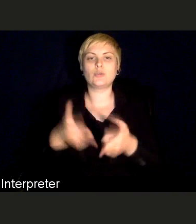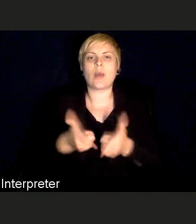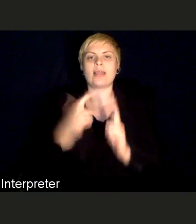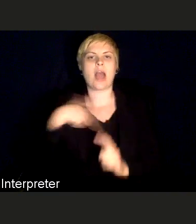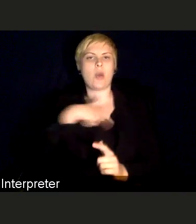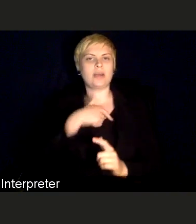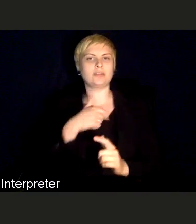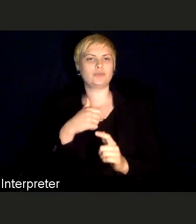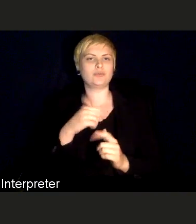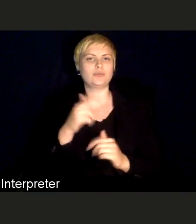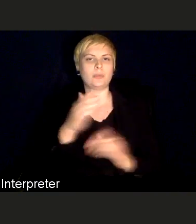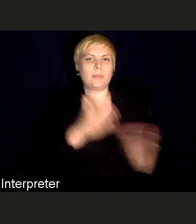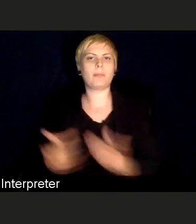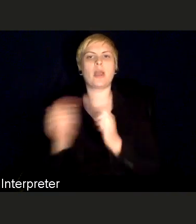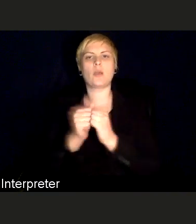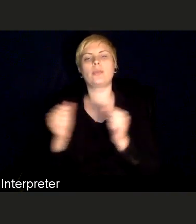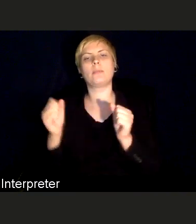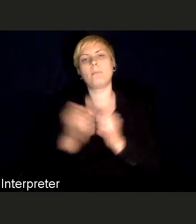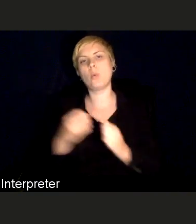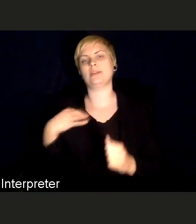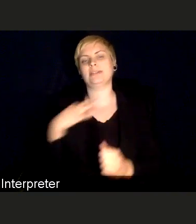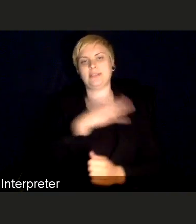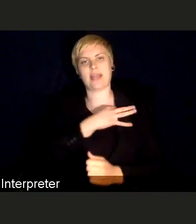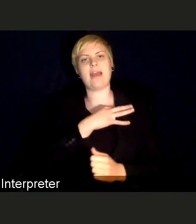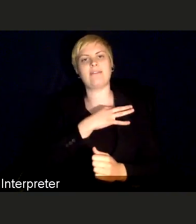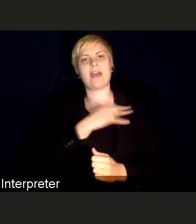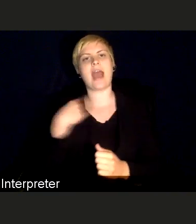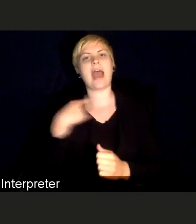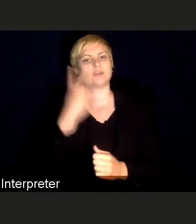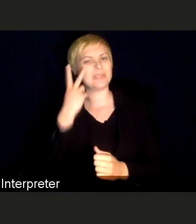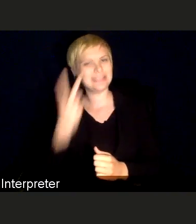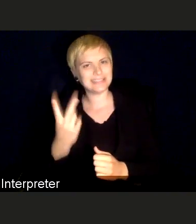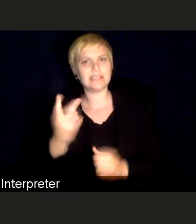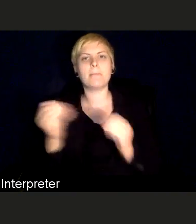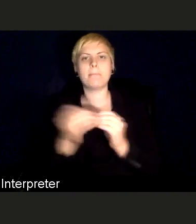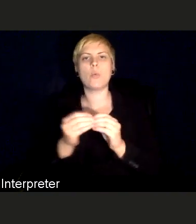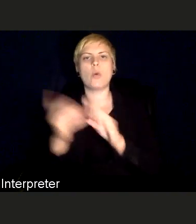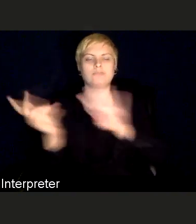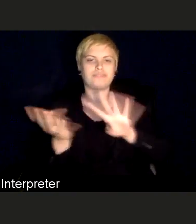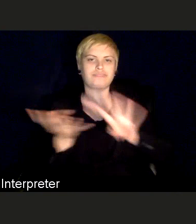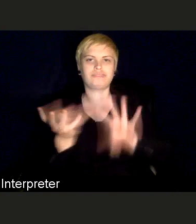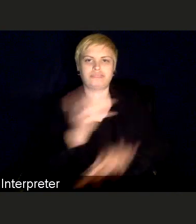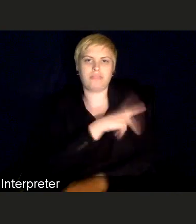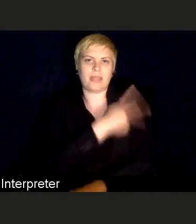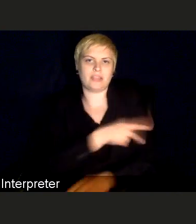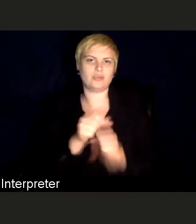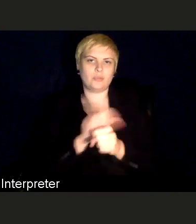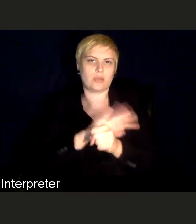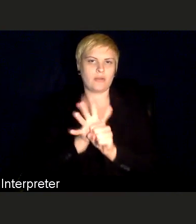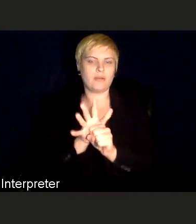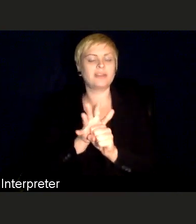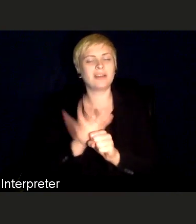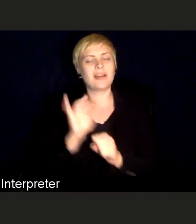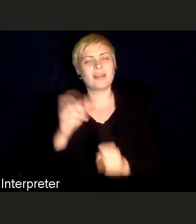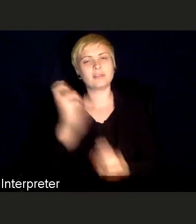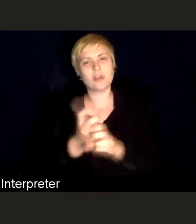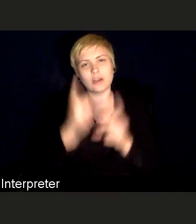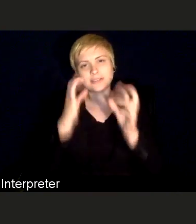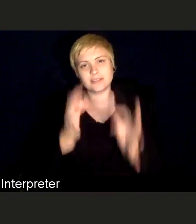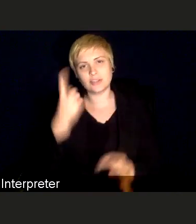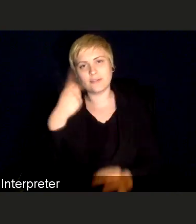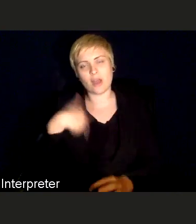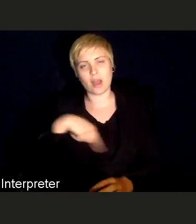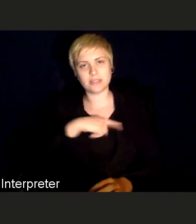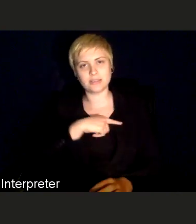as we see the influx of patients start to occur. So it's been a difficult decision for us, quite frankly, because the volumes